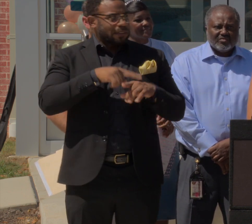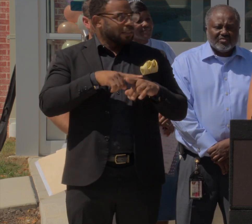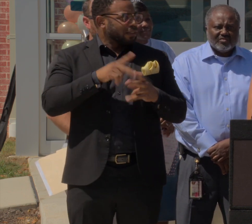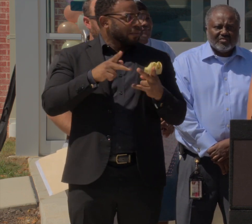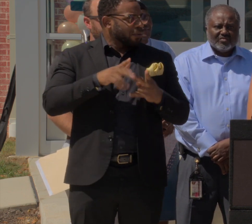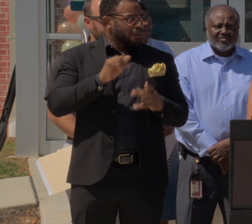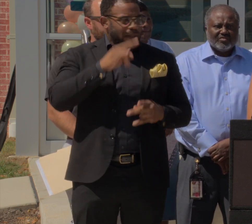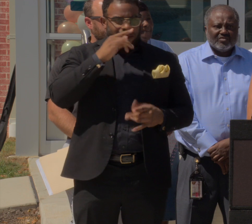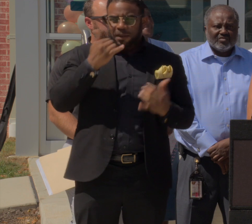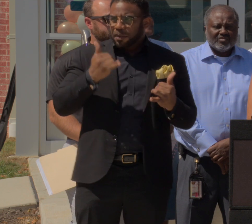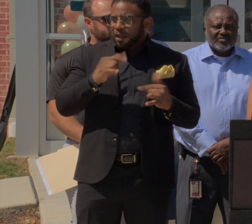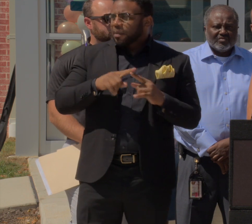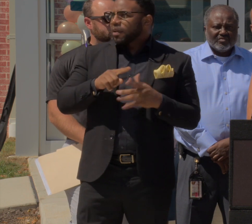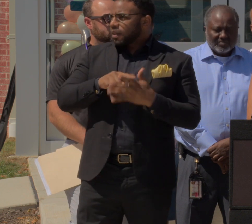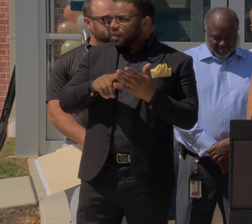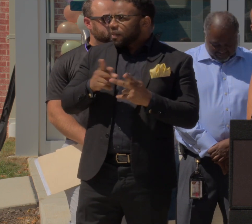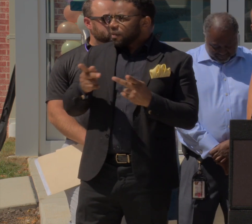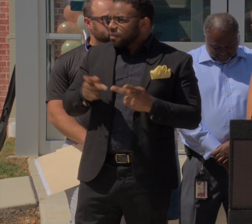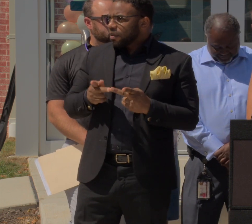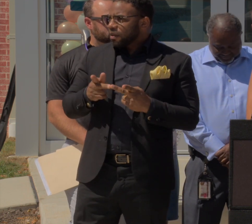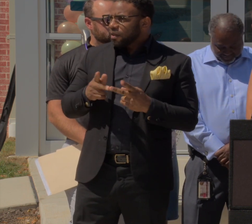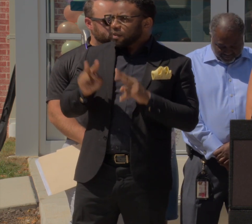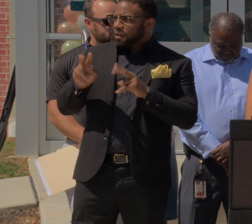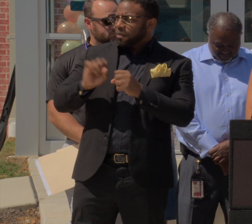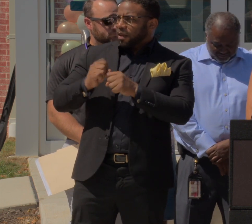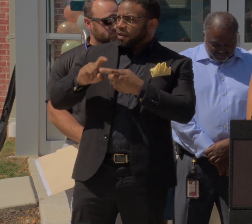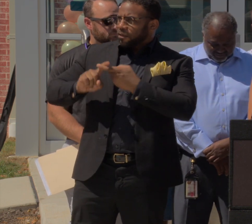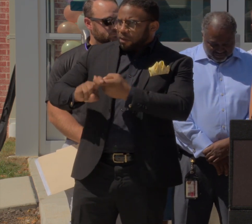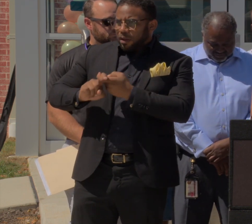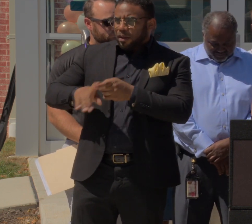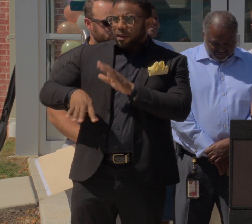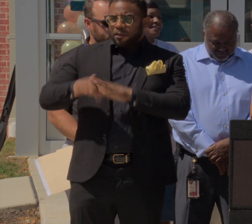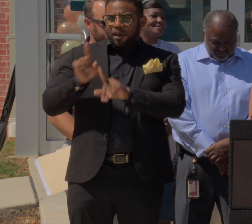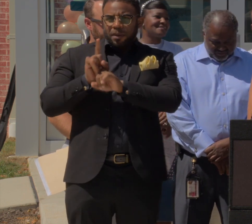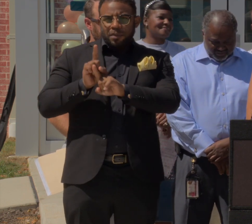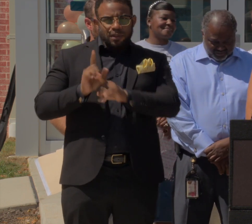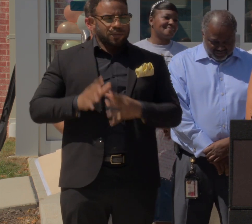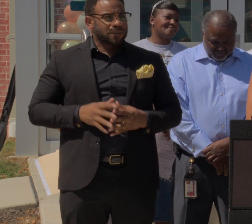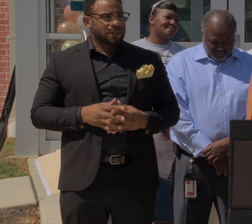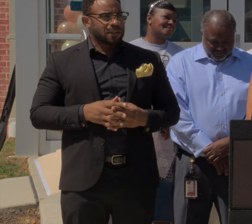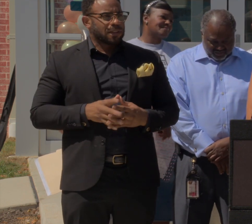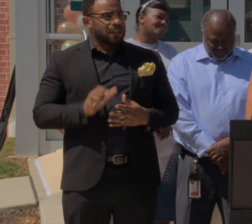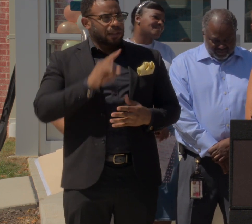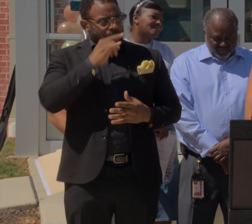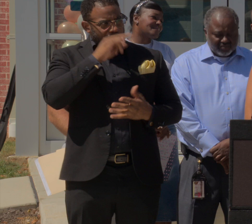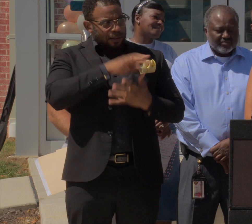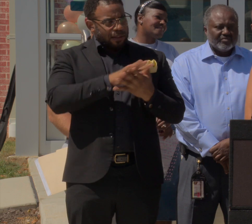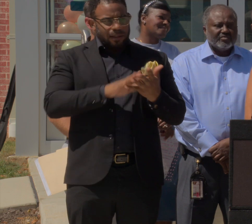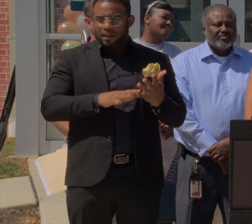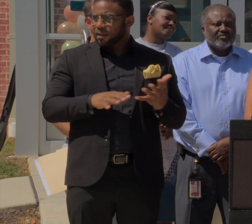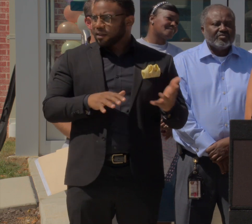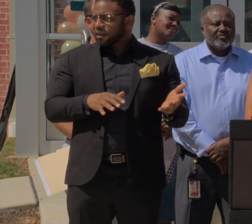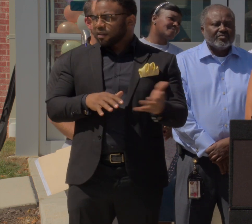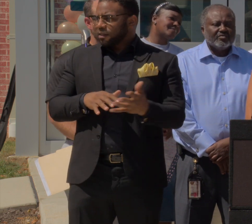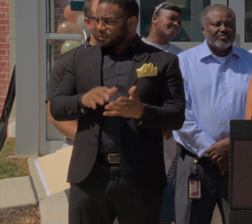places where kids play, but these are the places where they make friendships and find mentors. They are